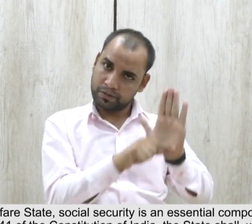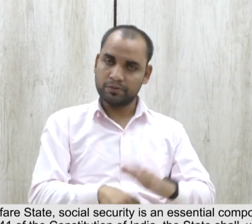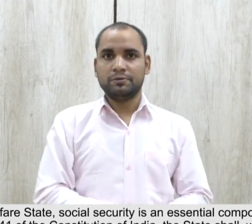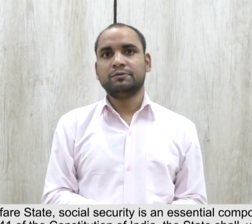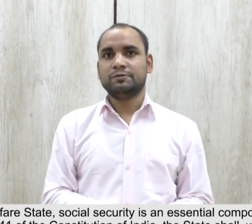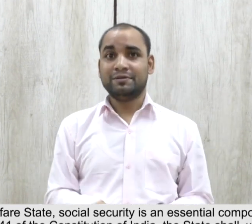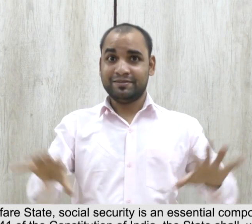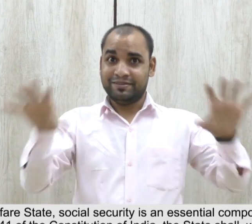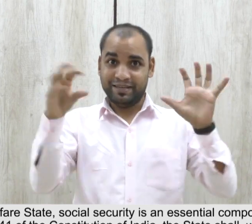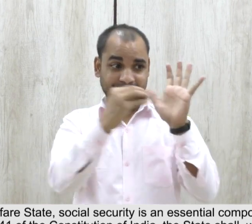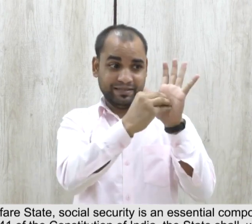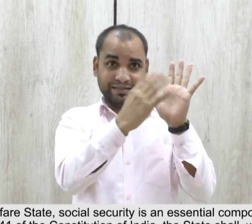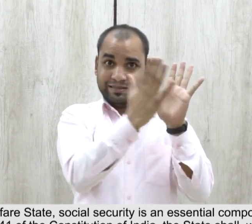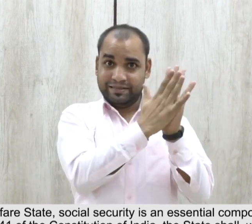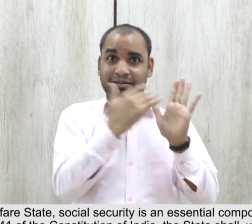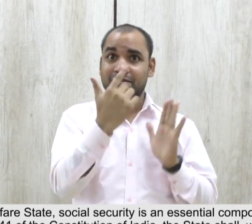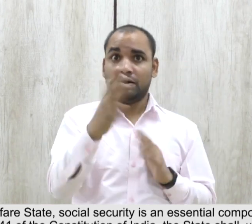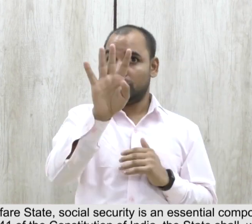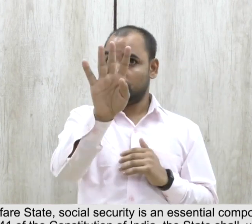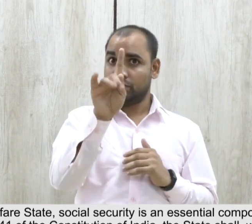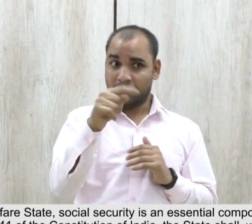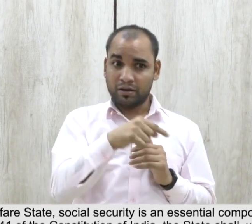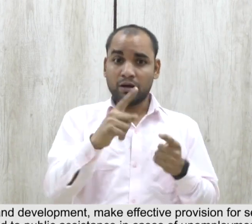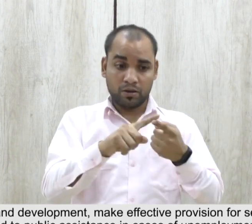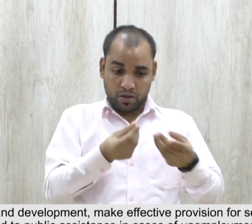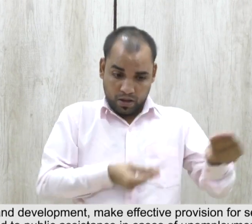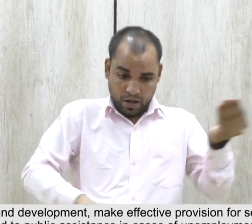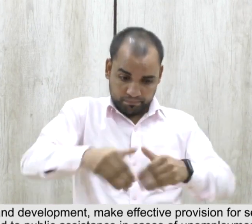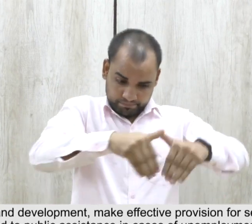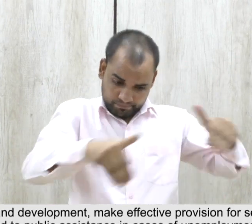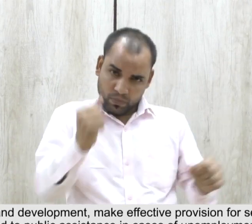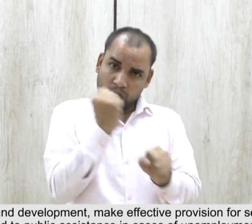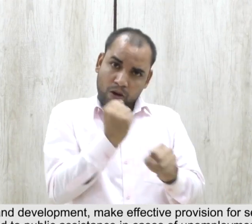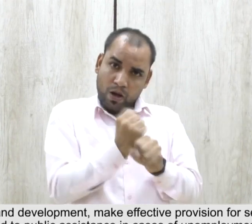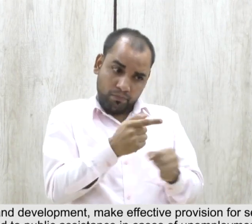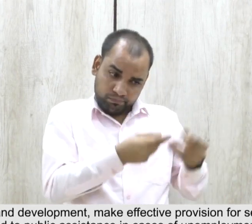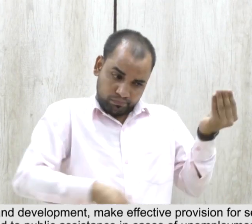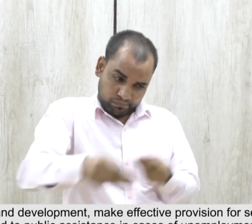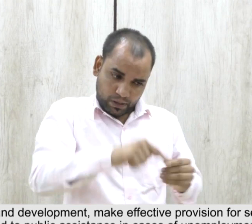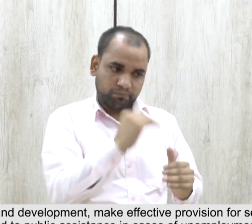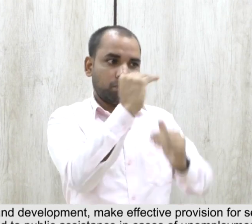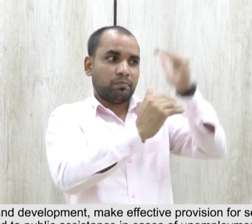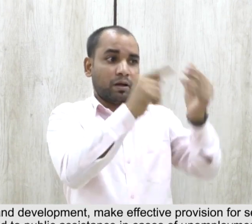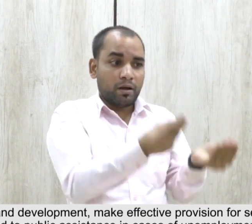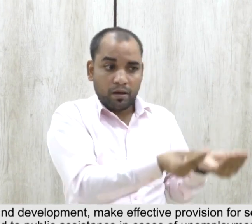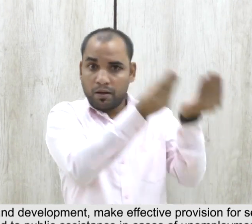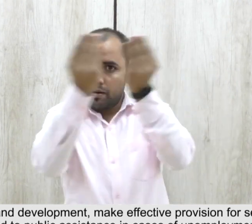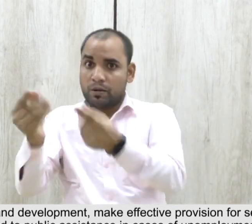of the Constitution of India, the state shall, within the limits of his economic capacity and development, make effective provision for securing the right to work,